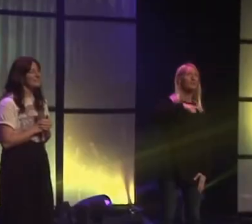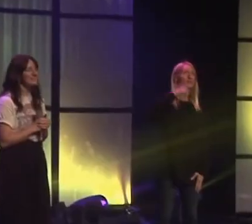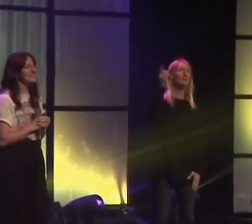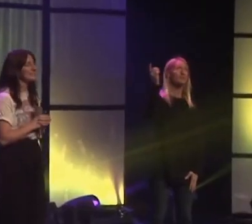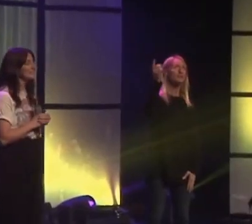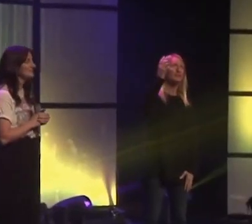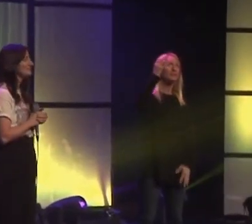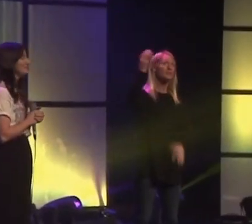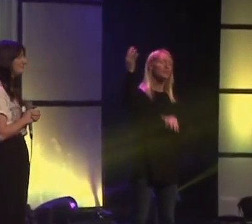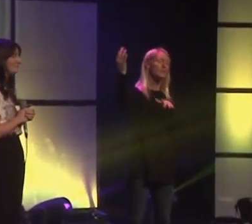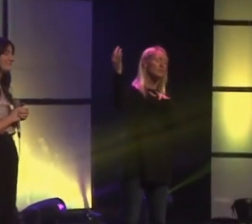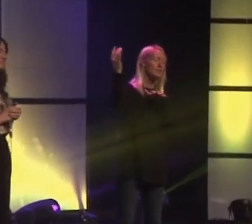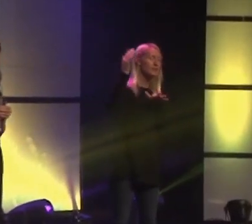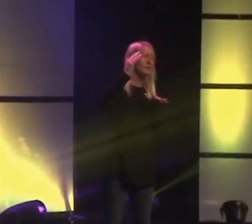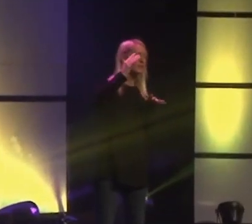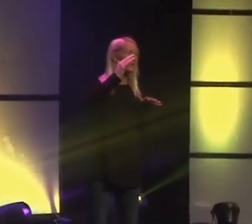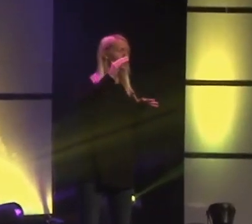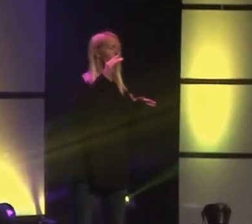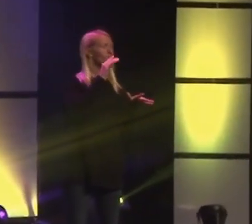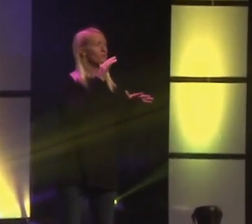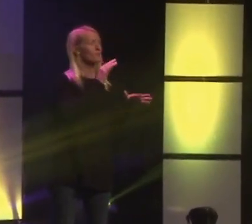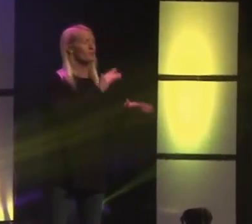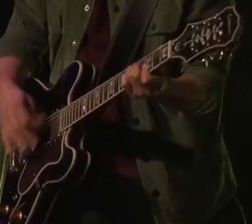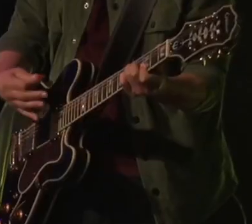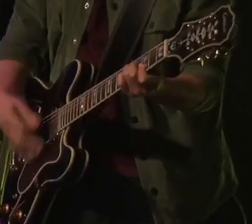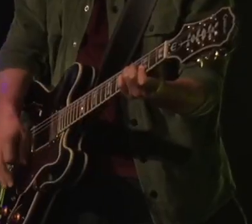we see.